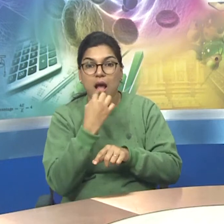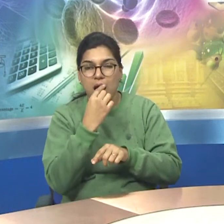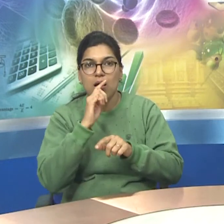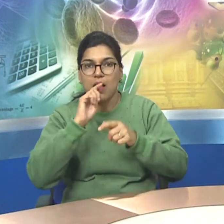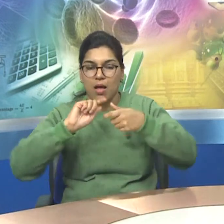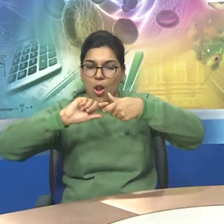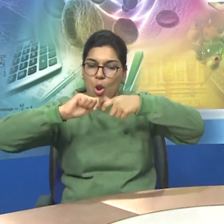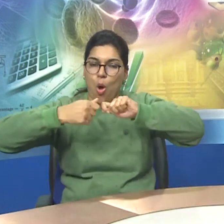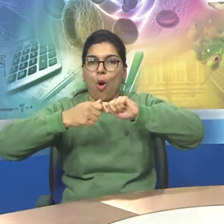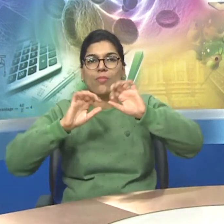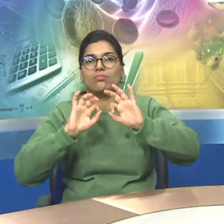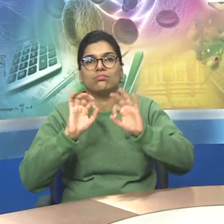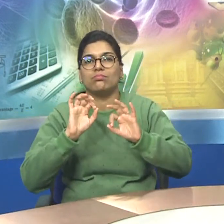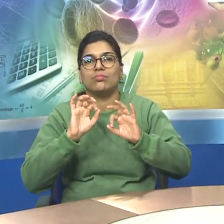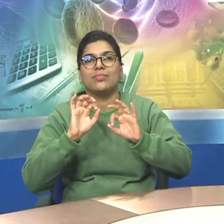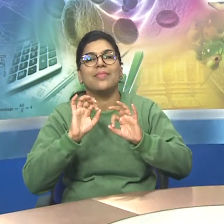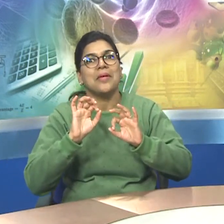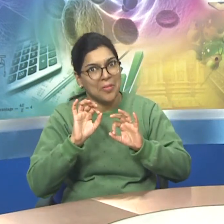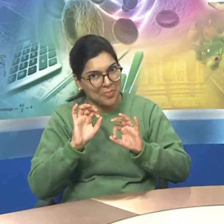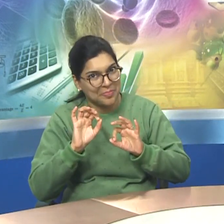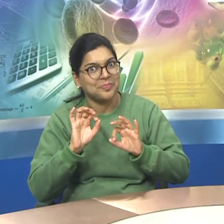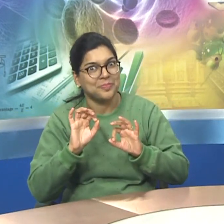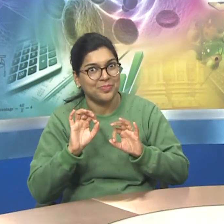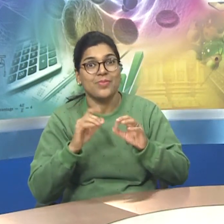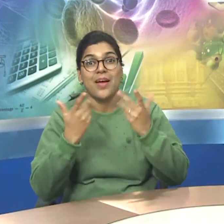So it has an abstract meaning.